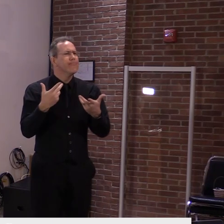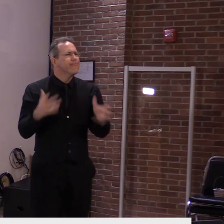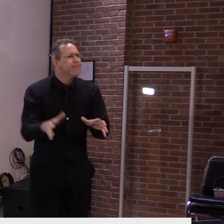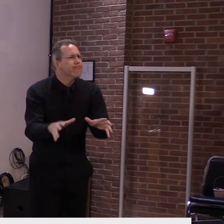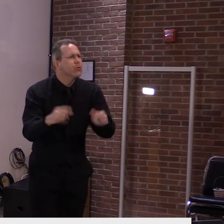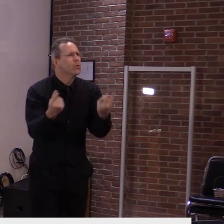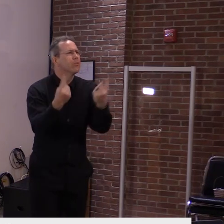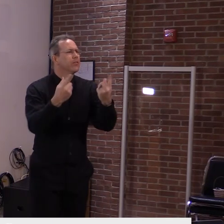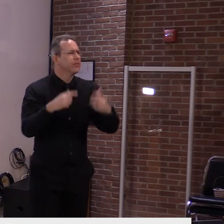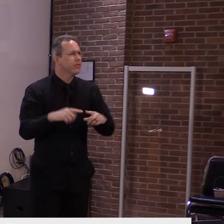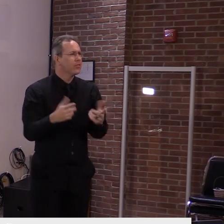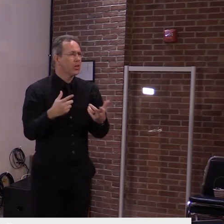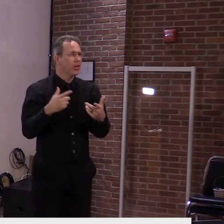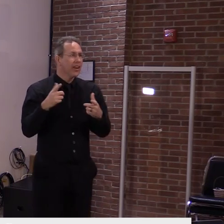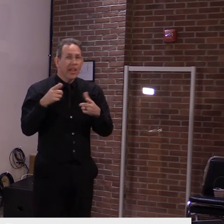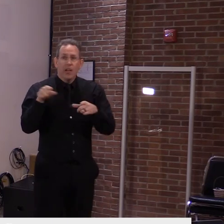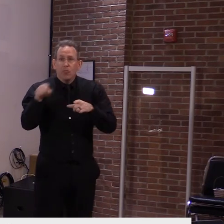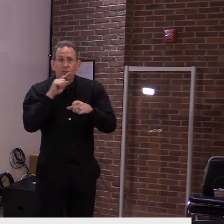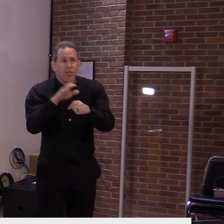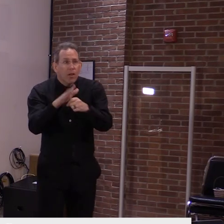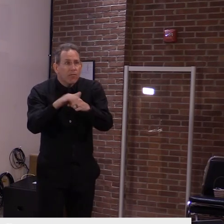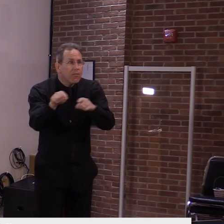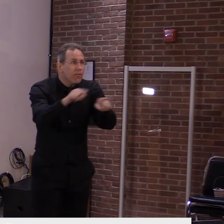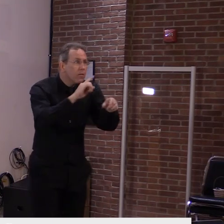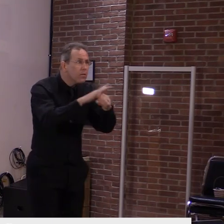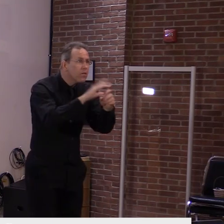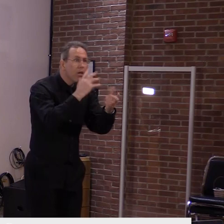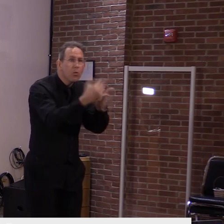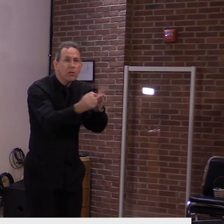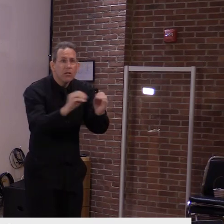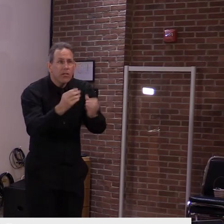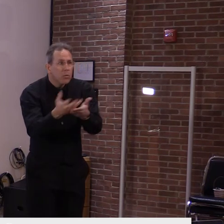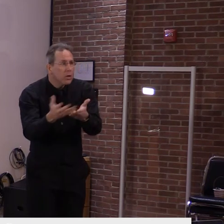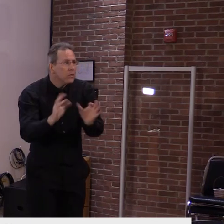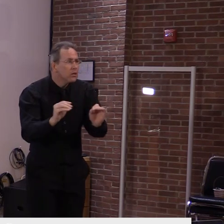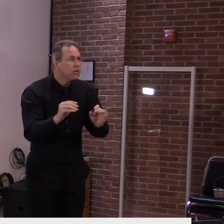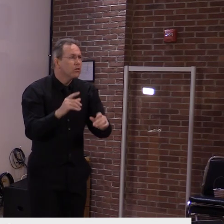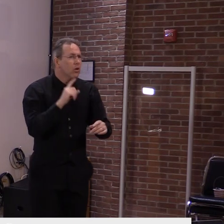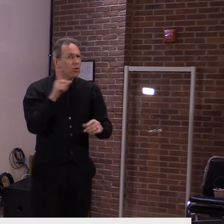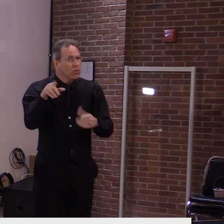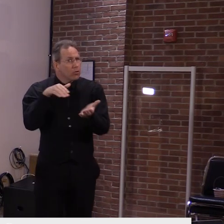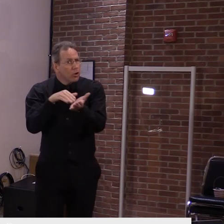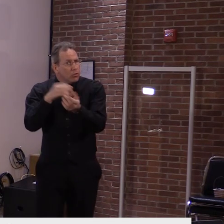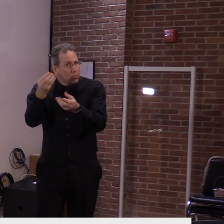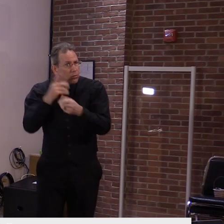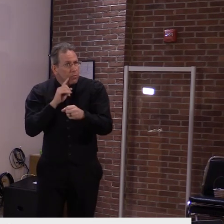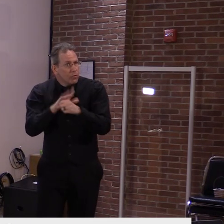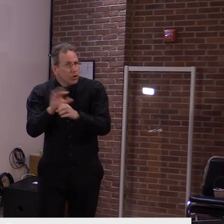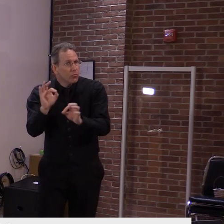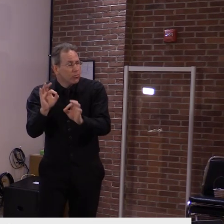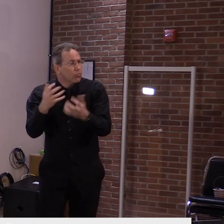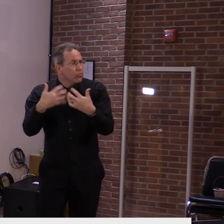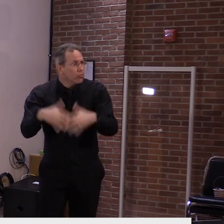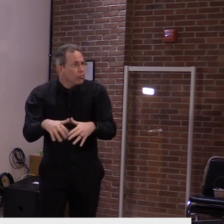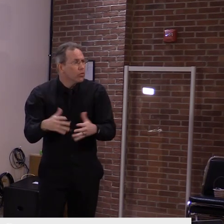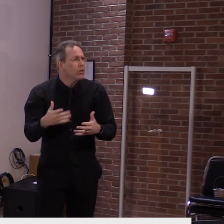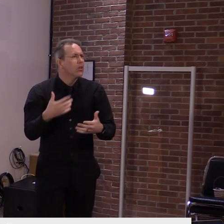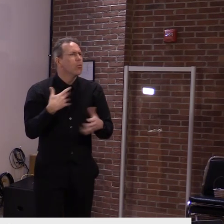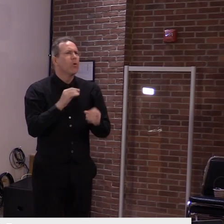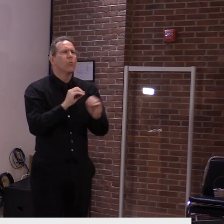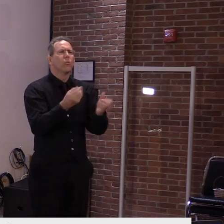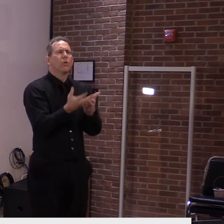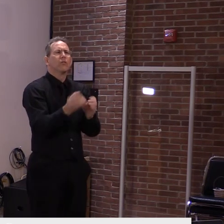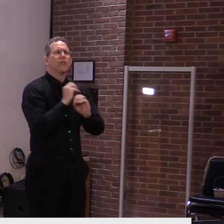I believe, and Dr. Levine can sort of confirm this, I believe those were vials that were